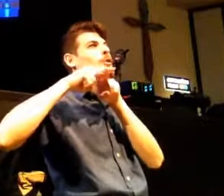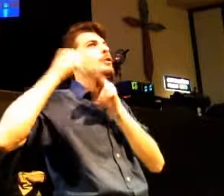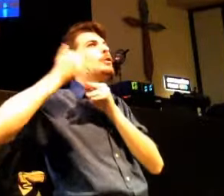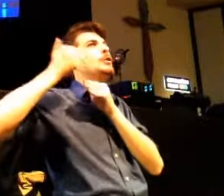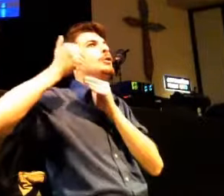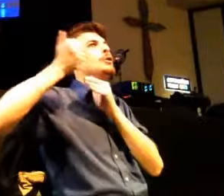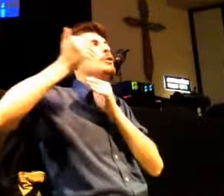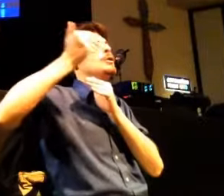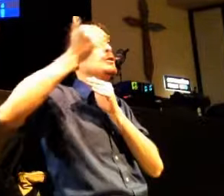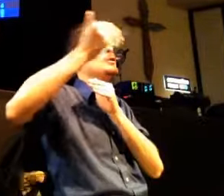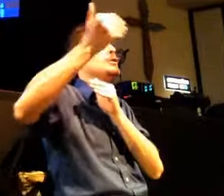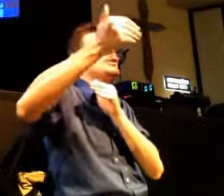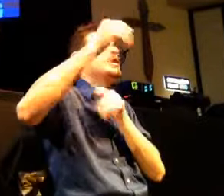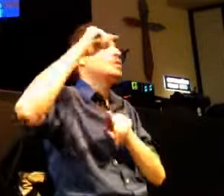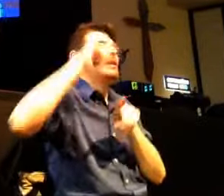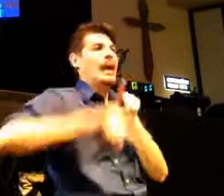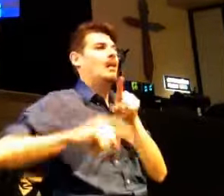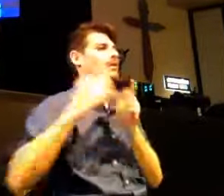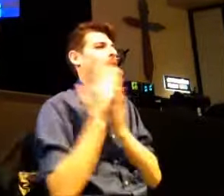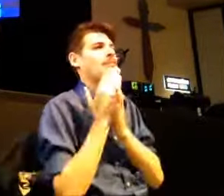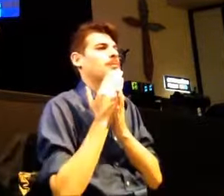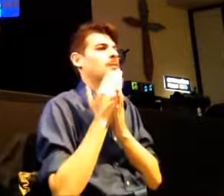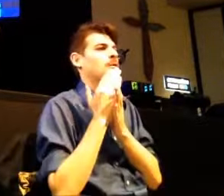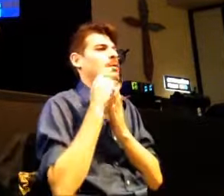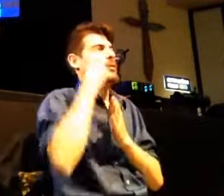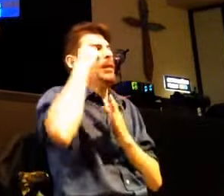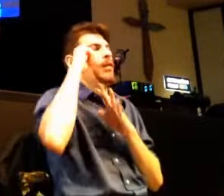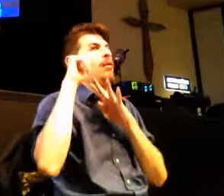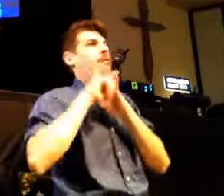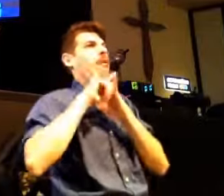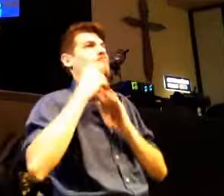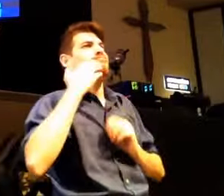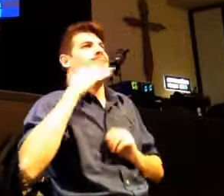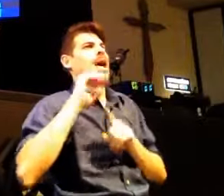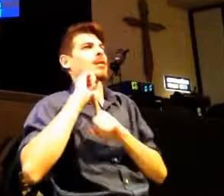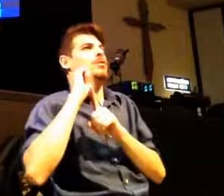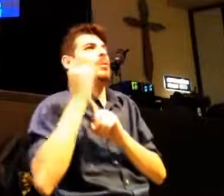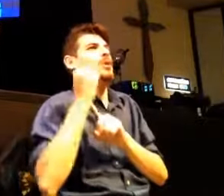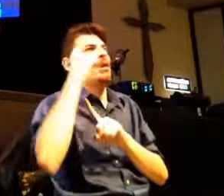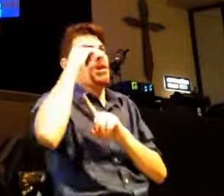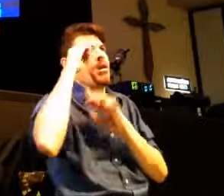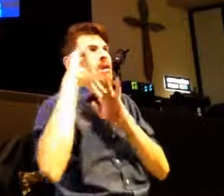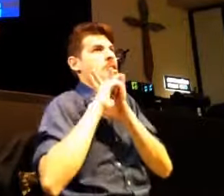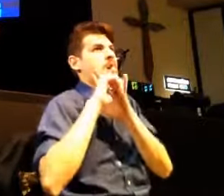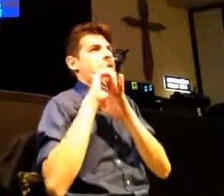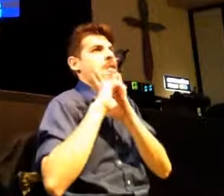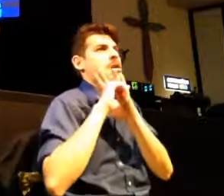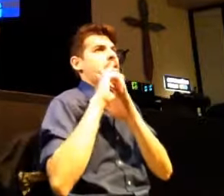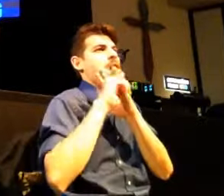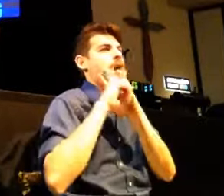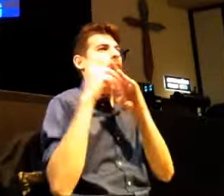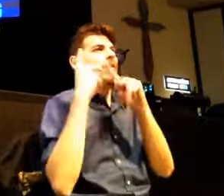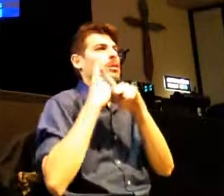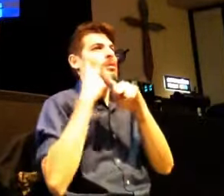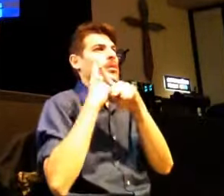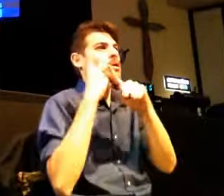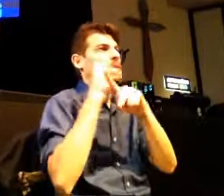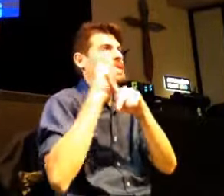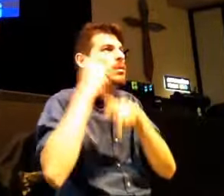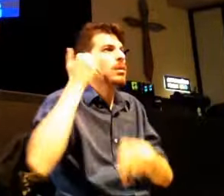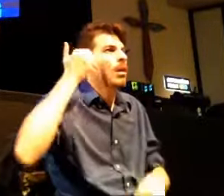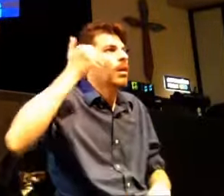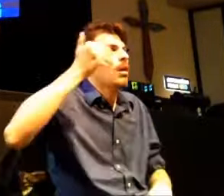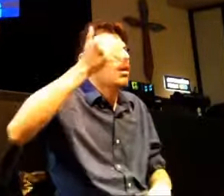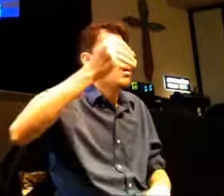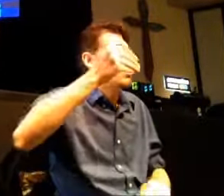worst case scenarios. The next thing you know, it just like dominates all your thoughts, and you're at some place that you dread,